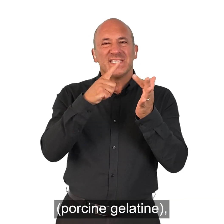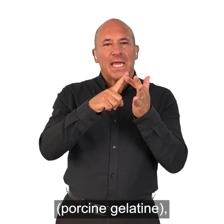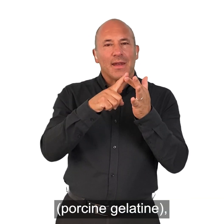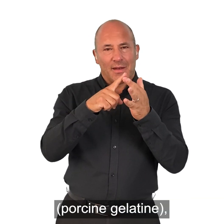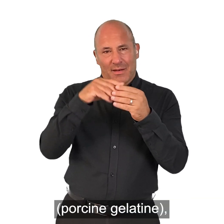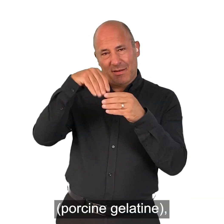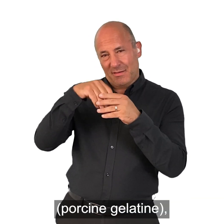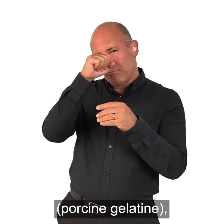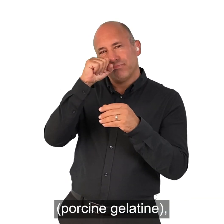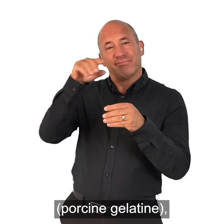porcine gelatine,